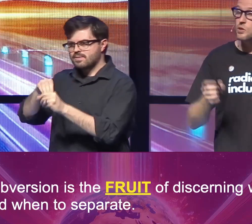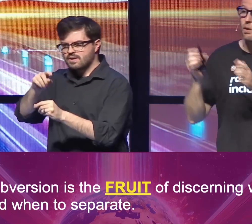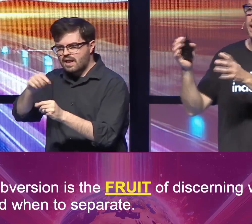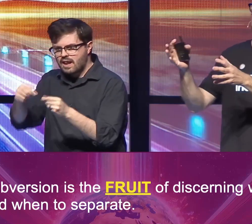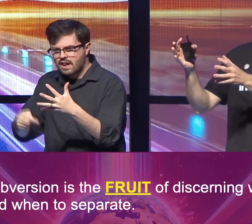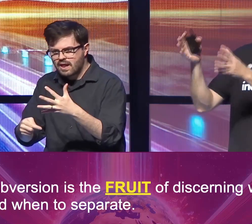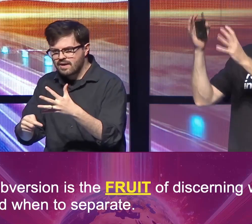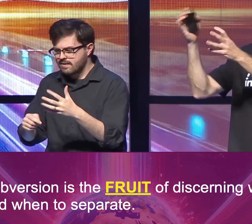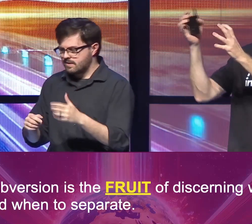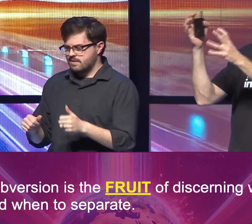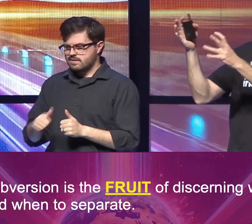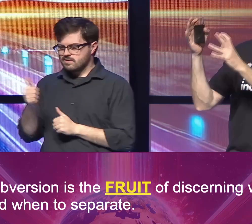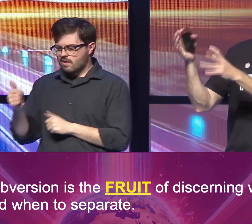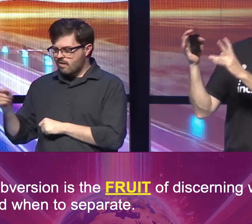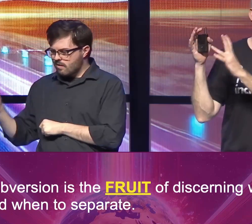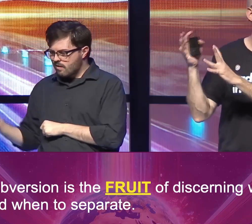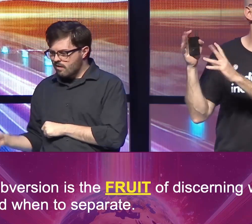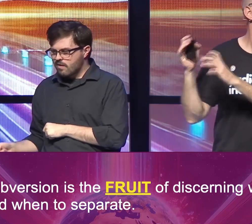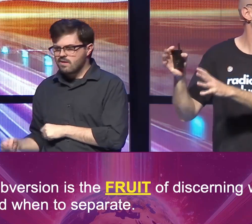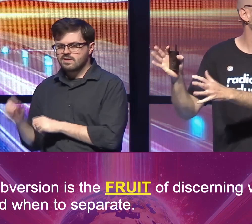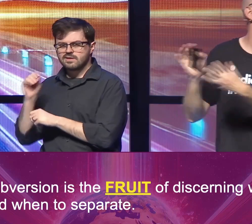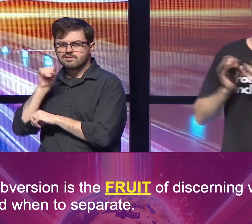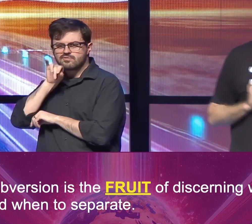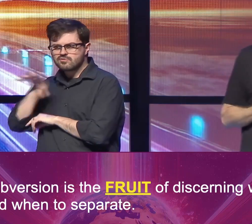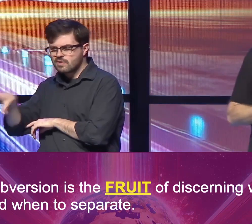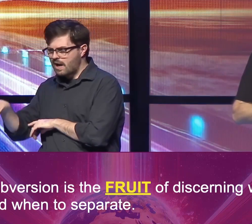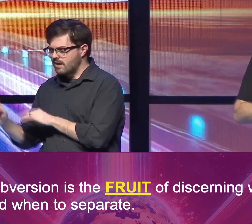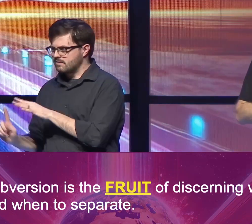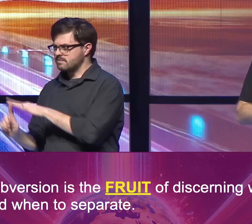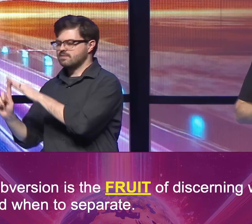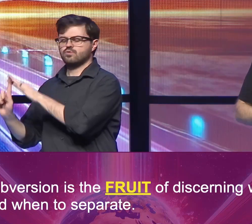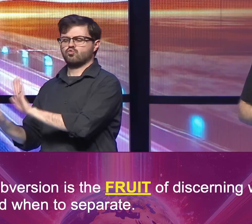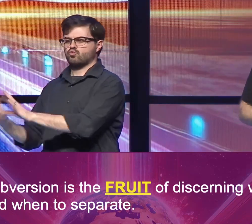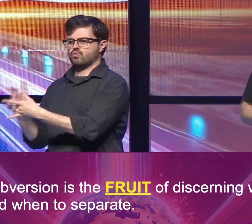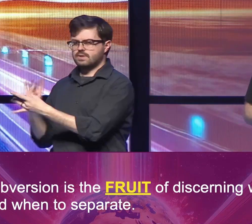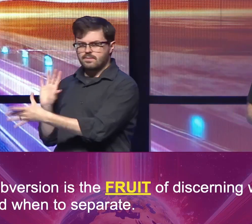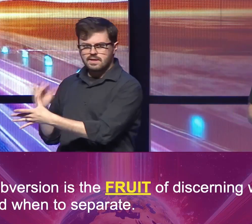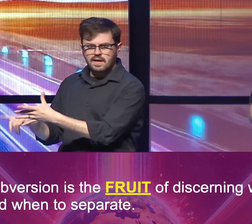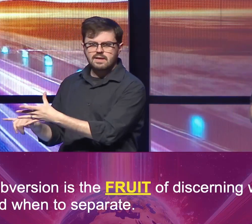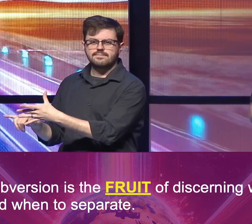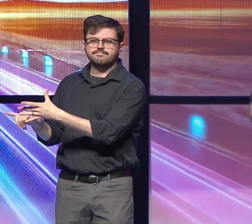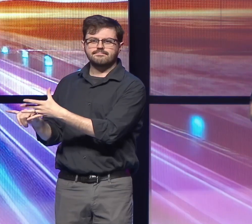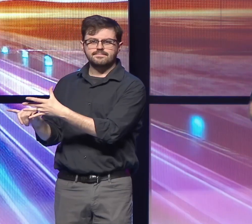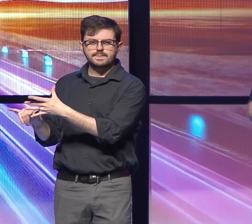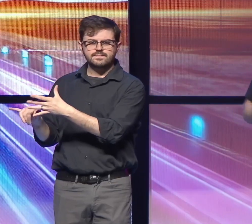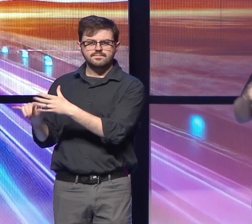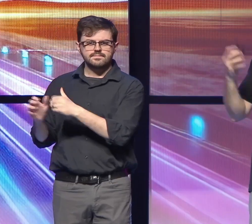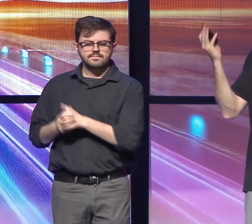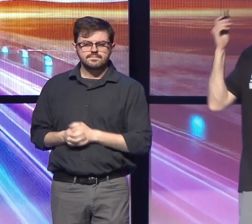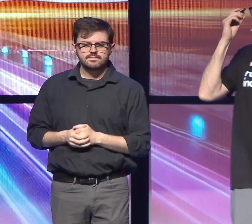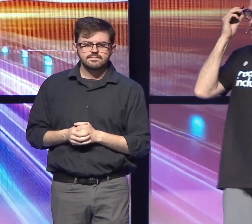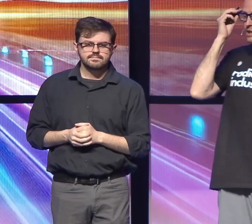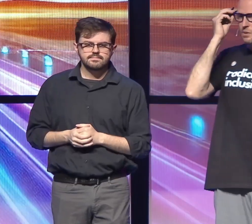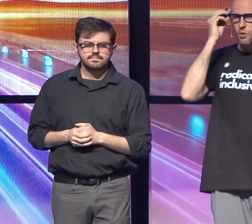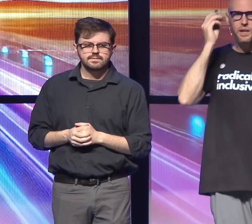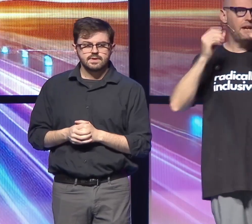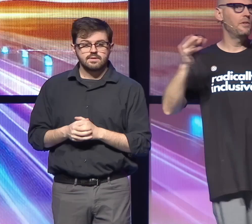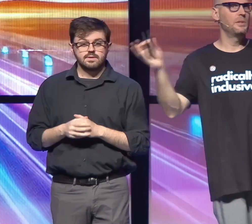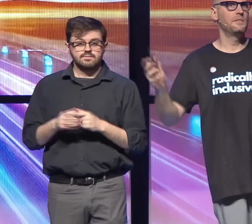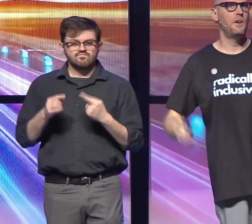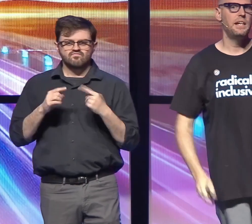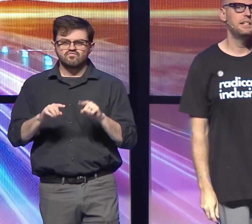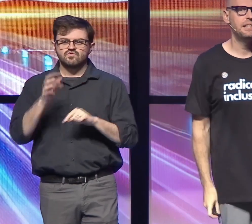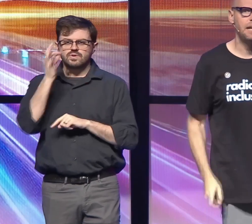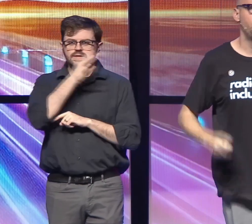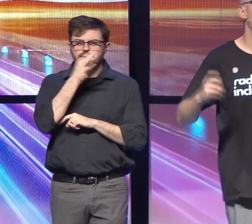And here's where I see Team Dragon kind of being, I got to separate away from that way of thinking. So as we have communion this morning,